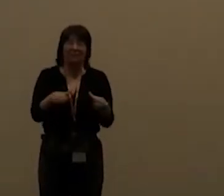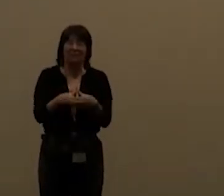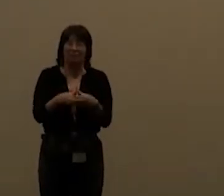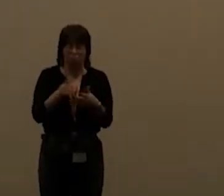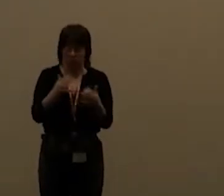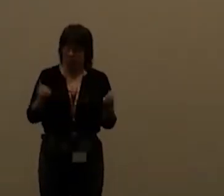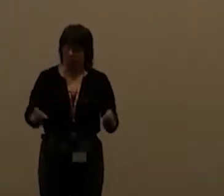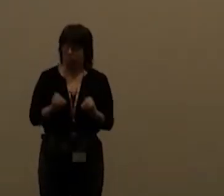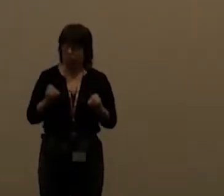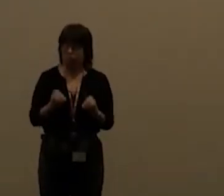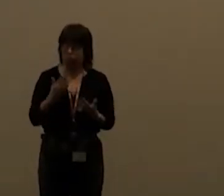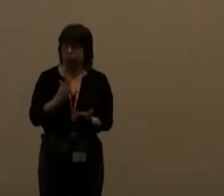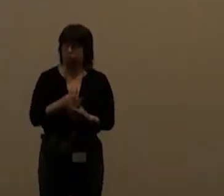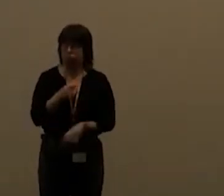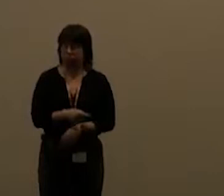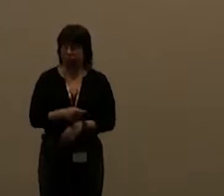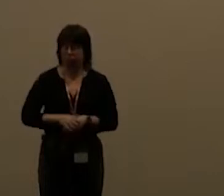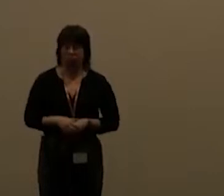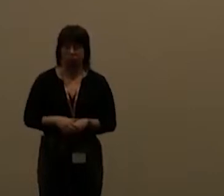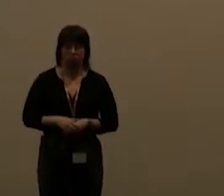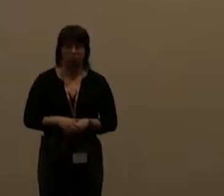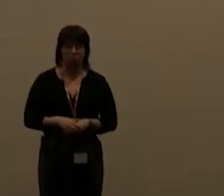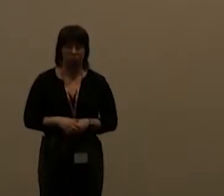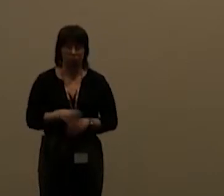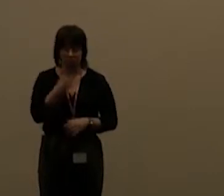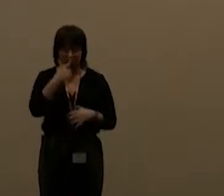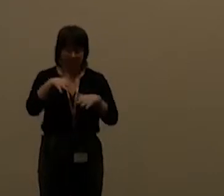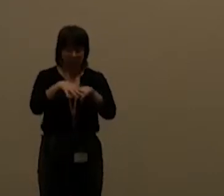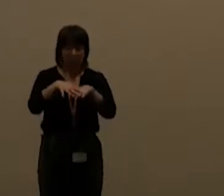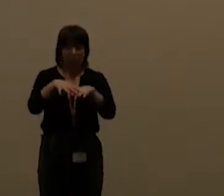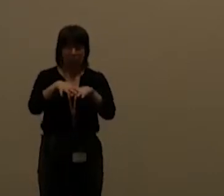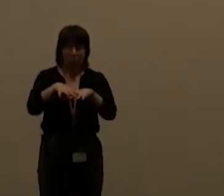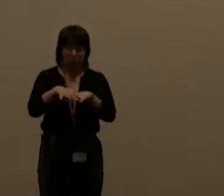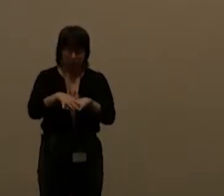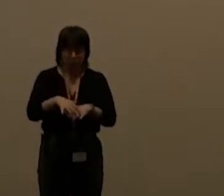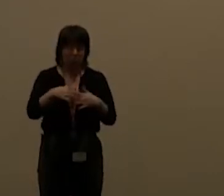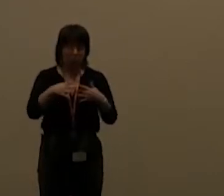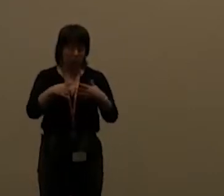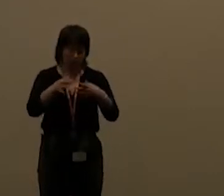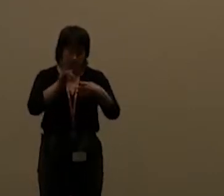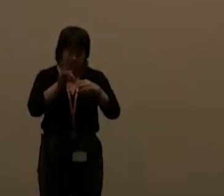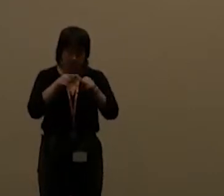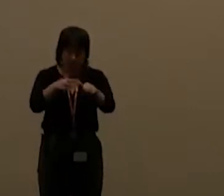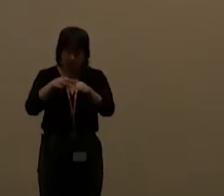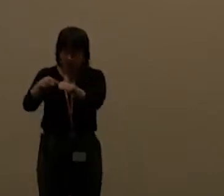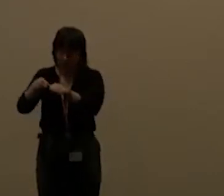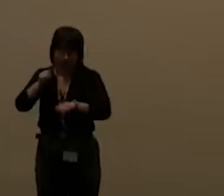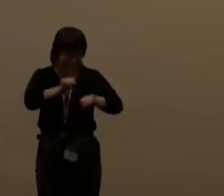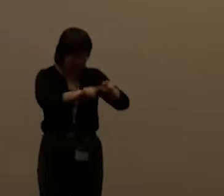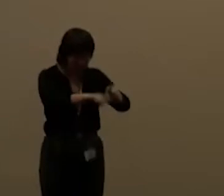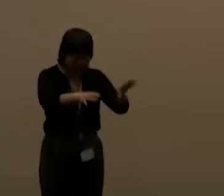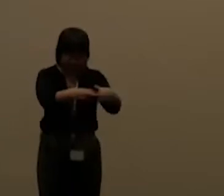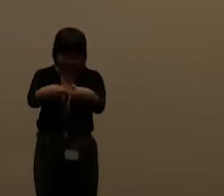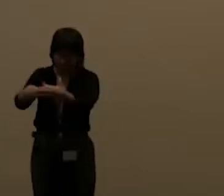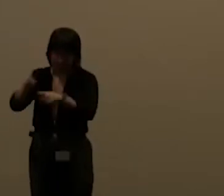Really powerful functionality here. And we can filter as well too. If we apply these to different teams, whether it's